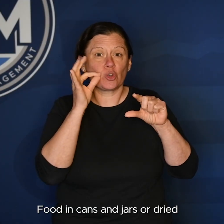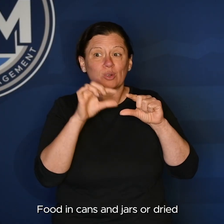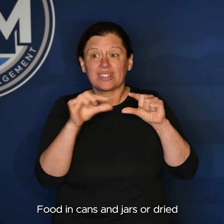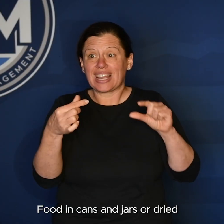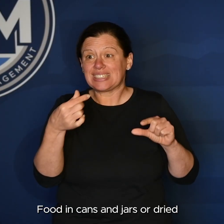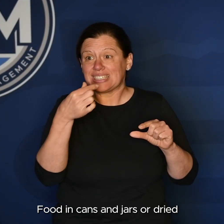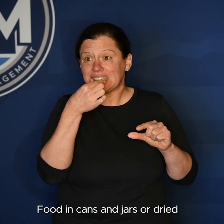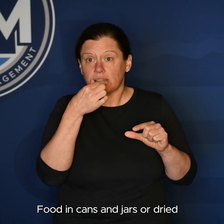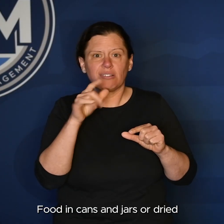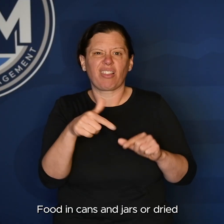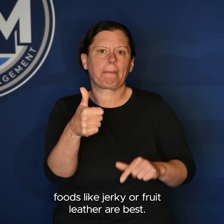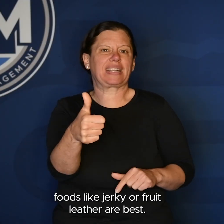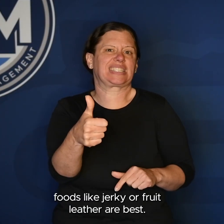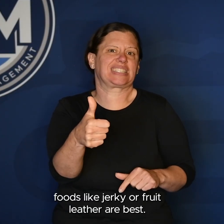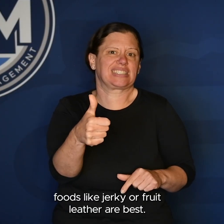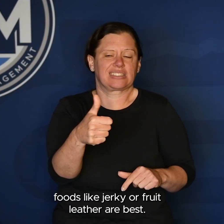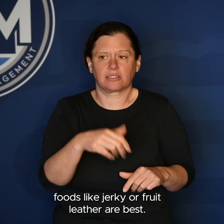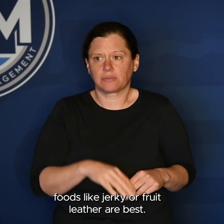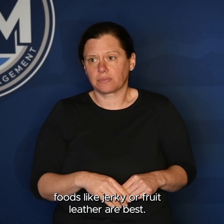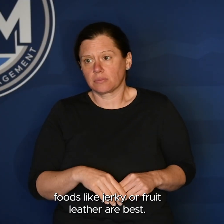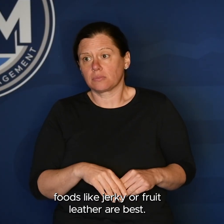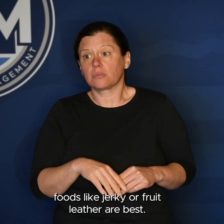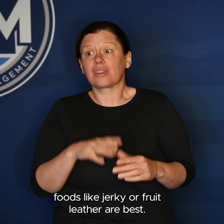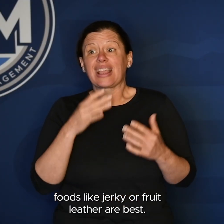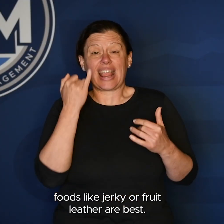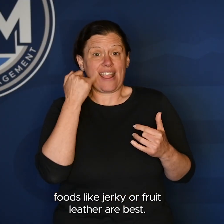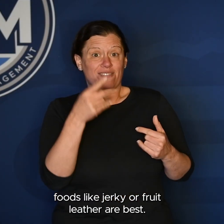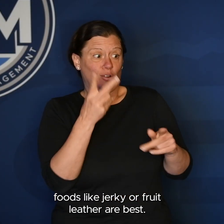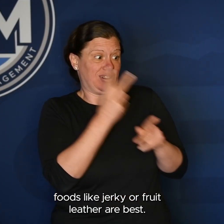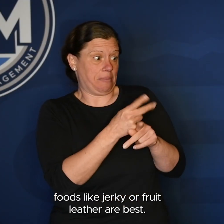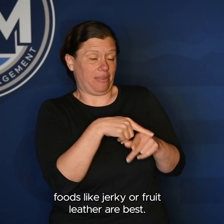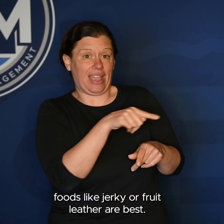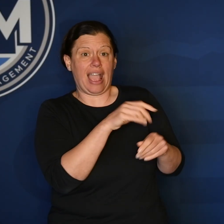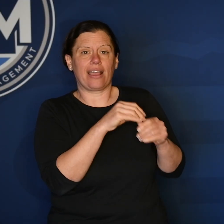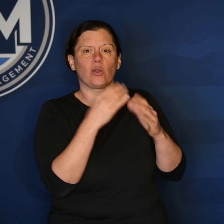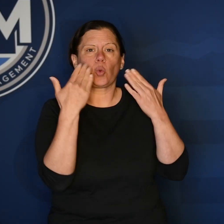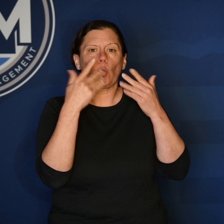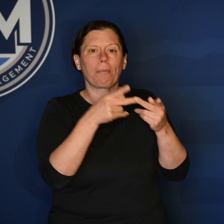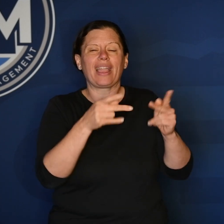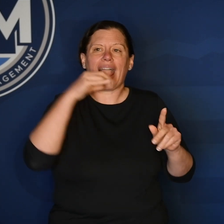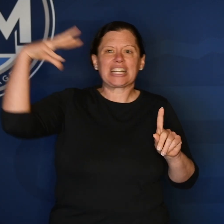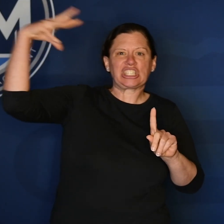Food in cans and jars or dried foods like jerky or fruit leather are best.